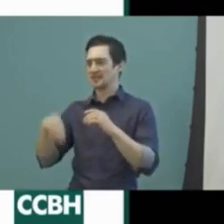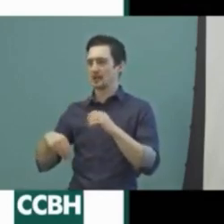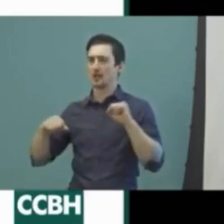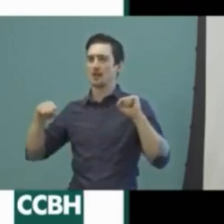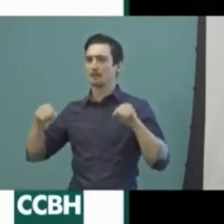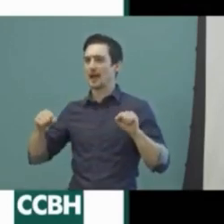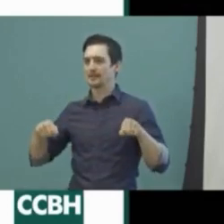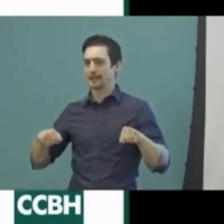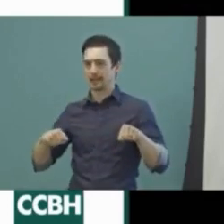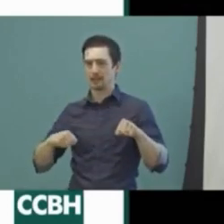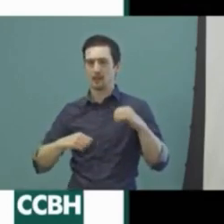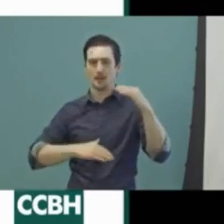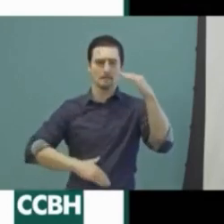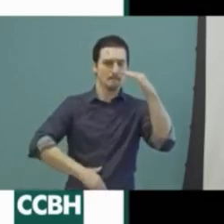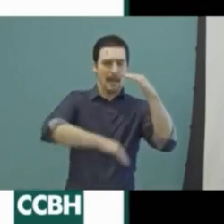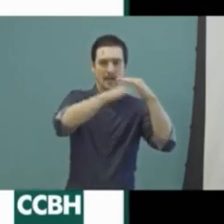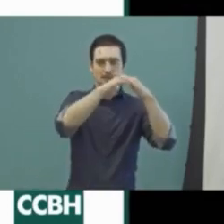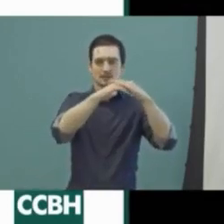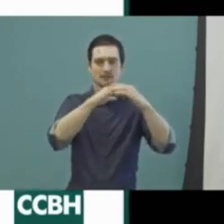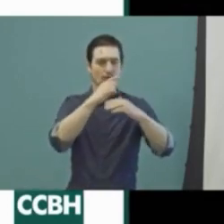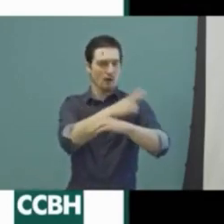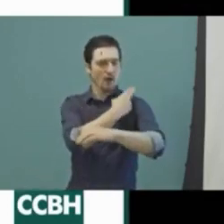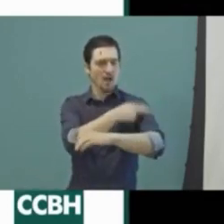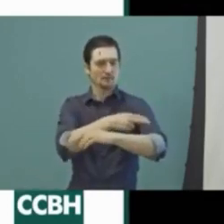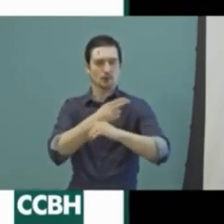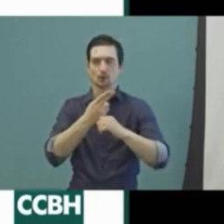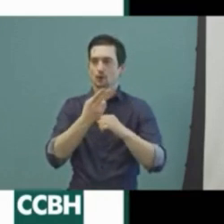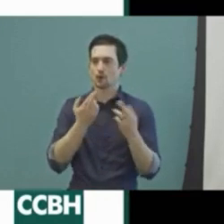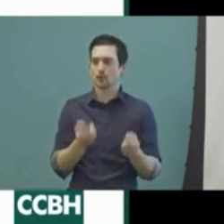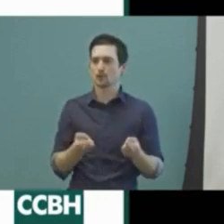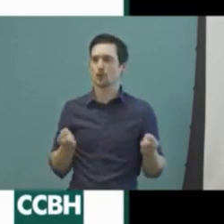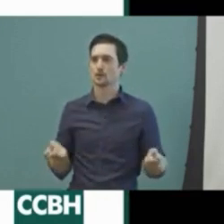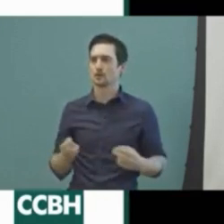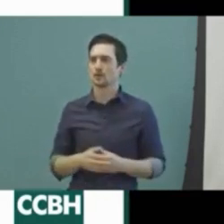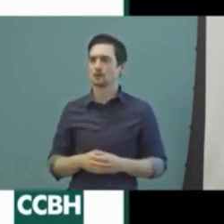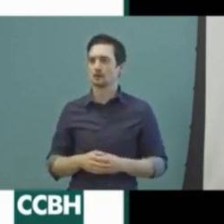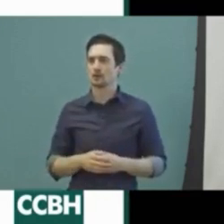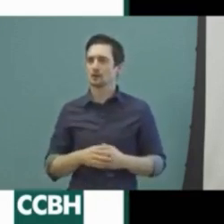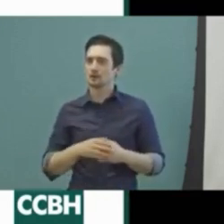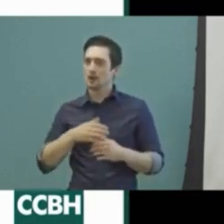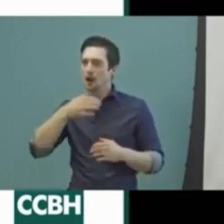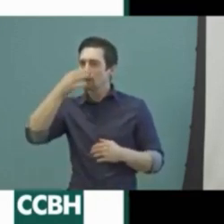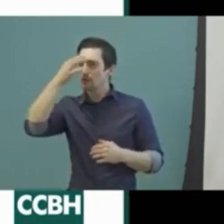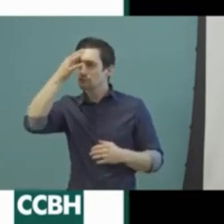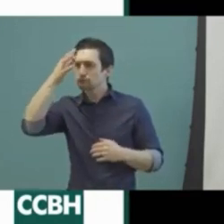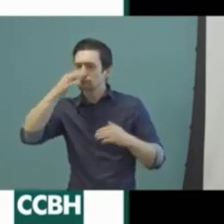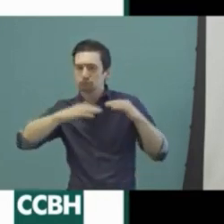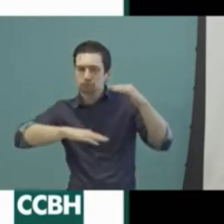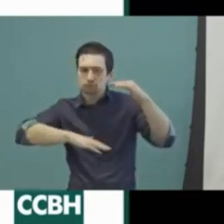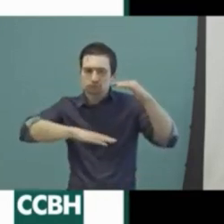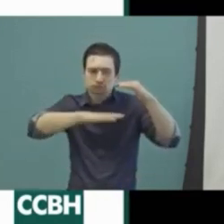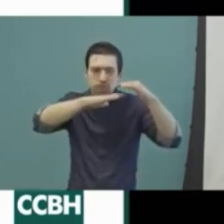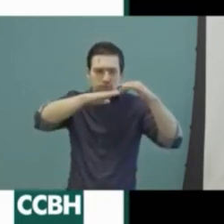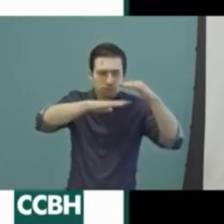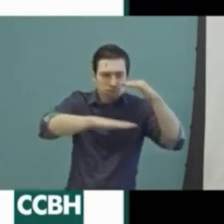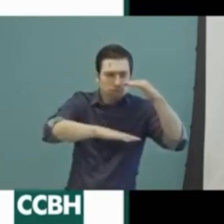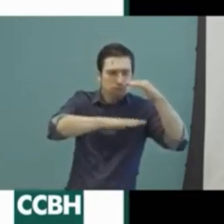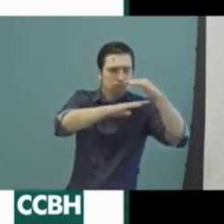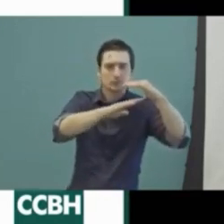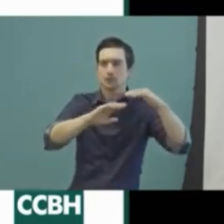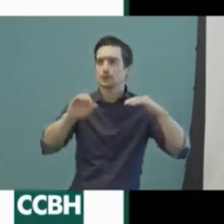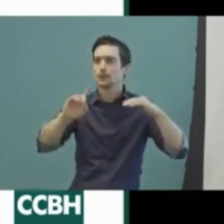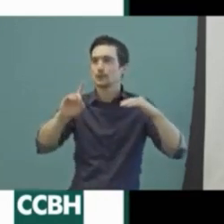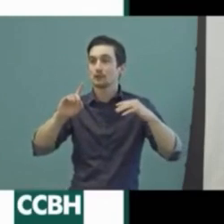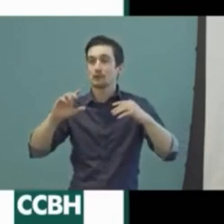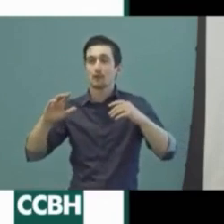in our hospital systems as far as resources, how close are we to that? And so for this week, this is for the whole